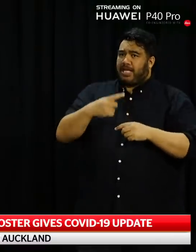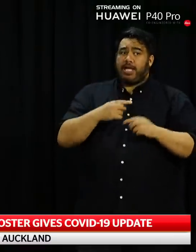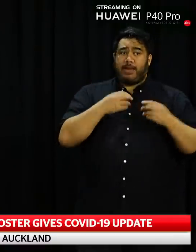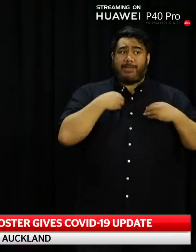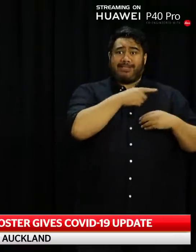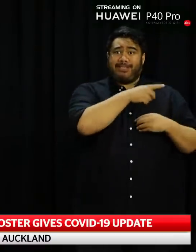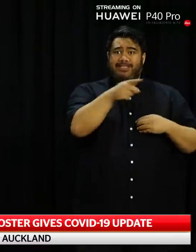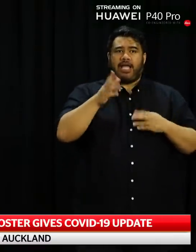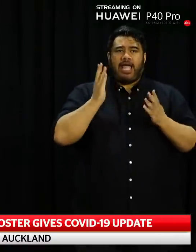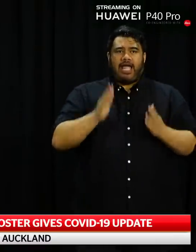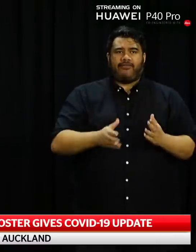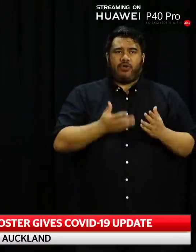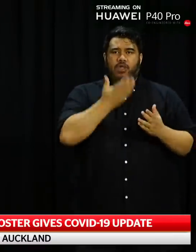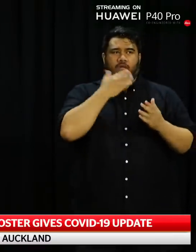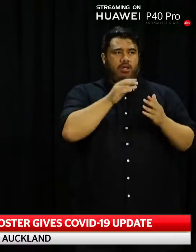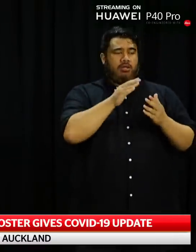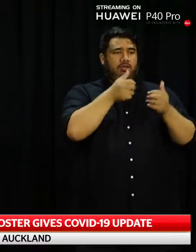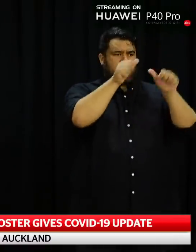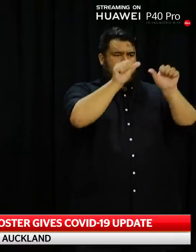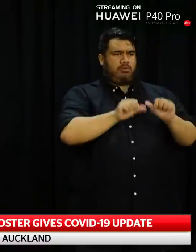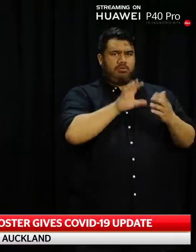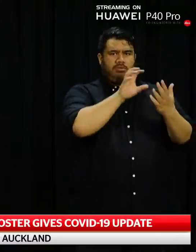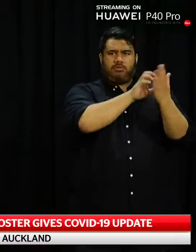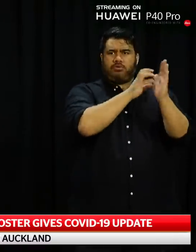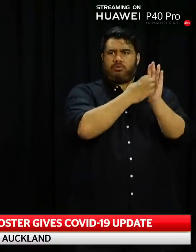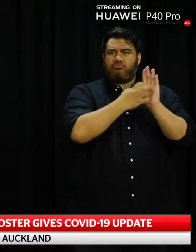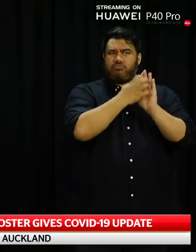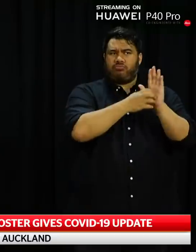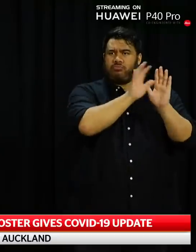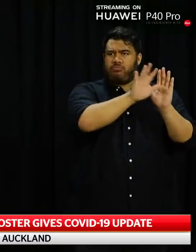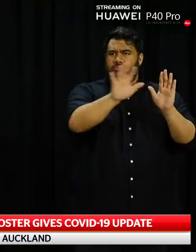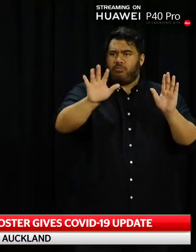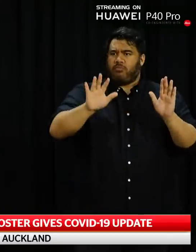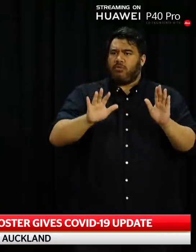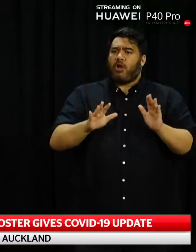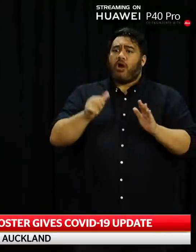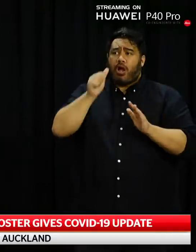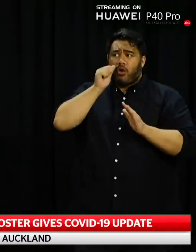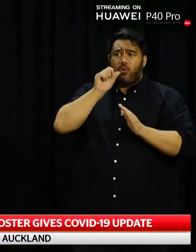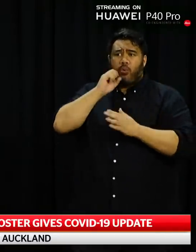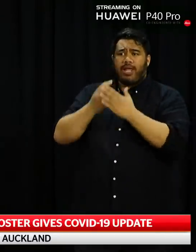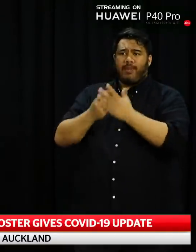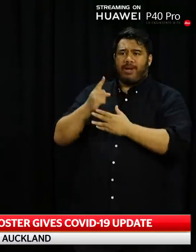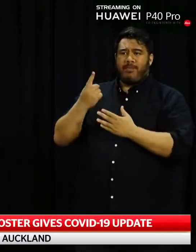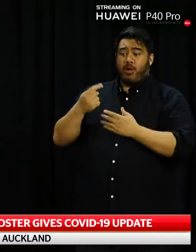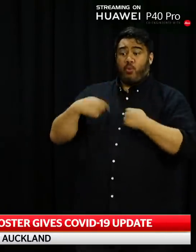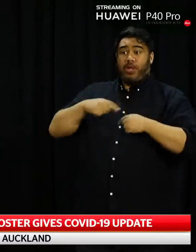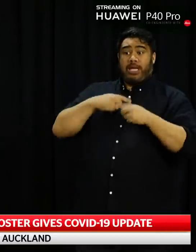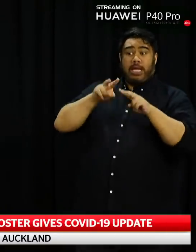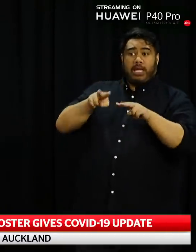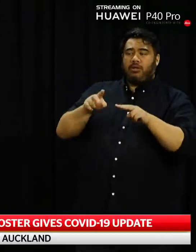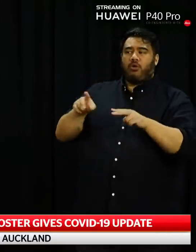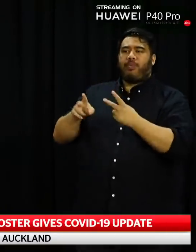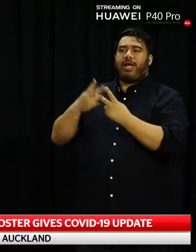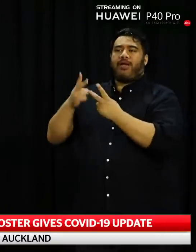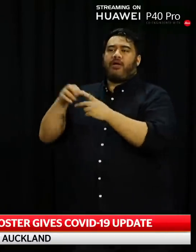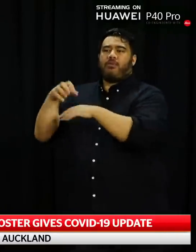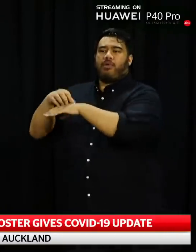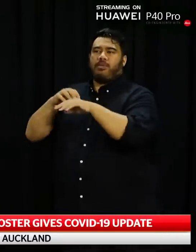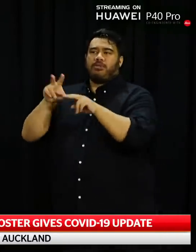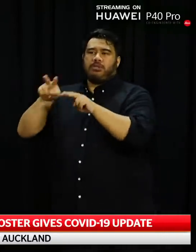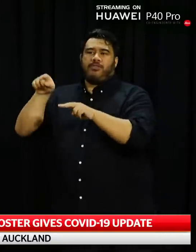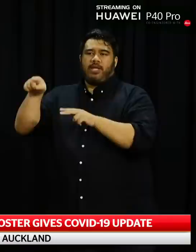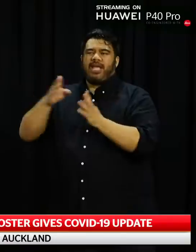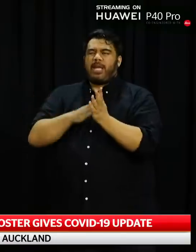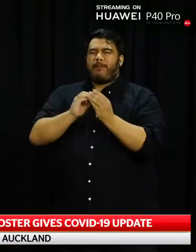certainly be something that police may be involved in, but it's more likely that other agencies would support that, be it MB, WorkSafe and the like. So, but